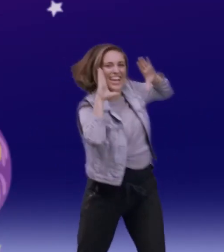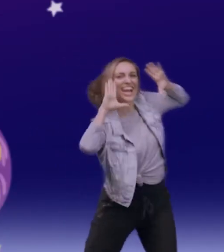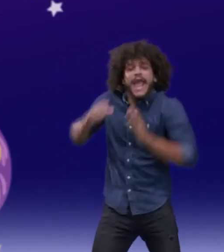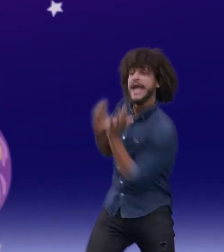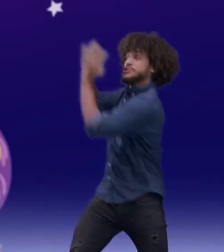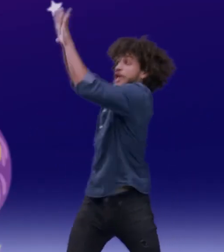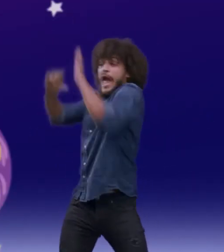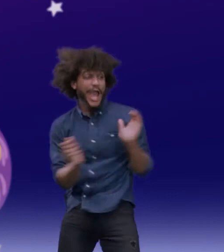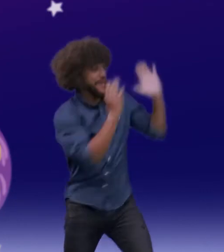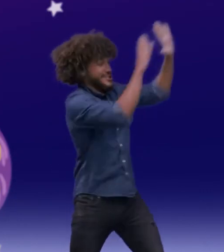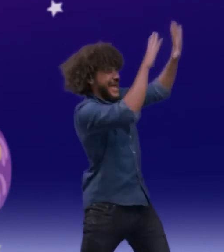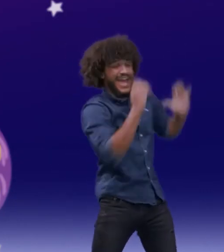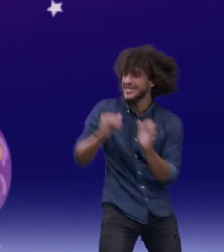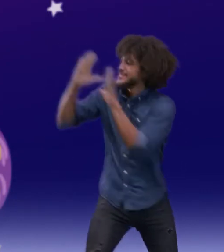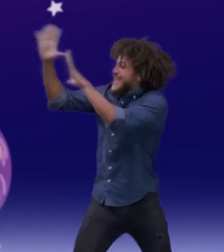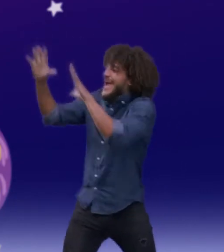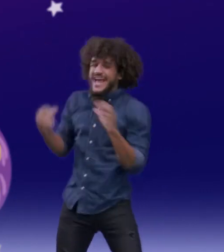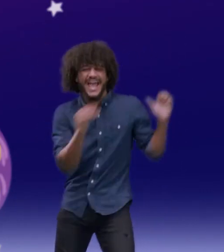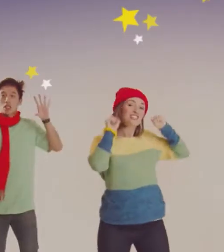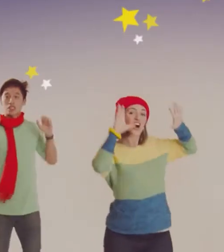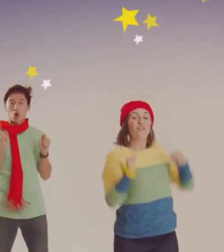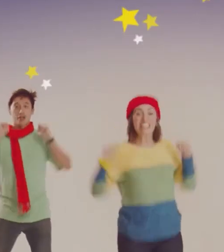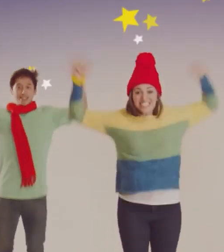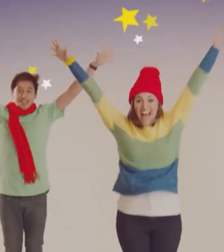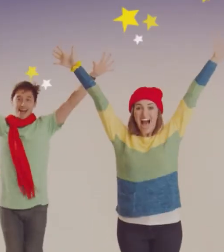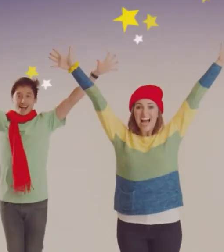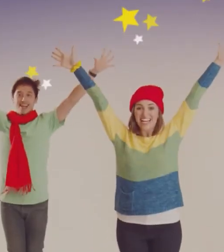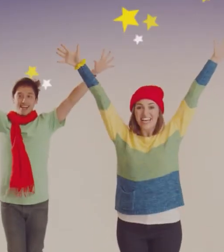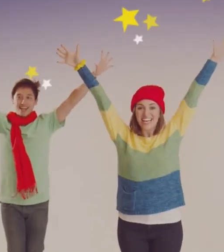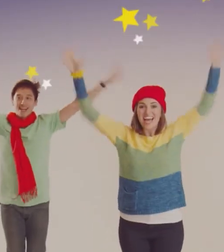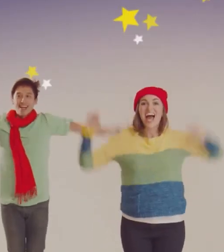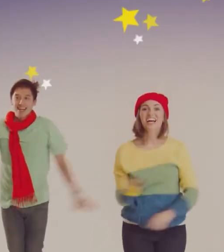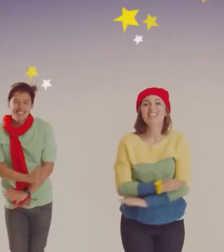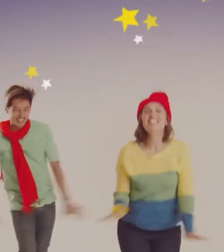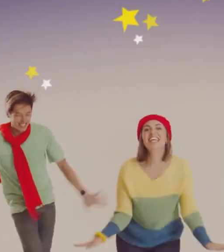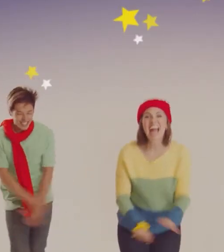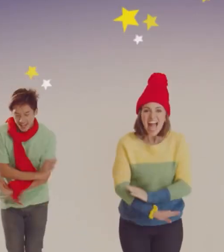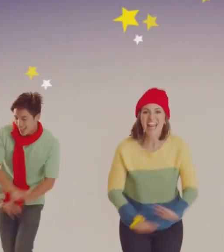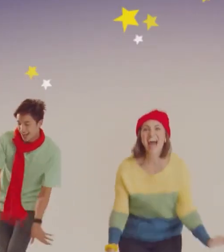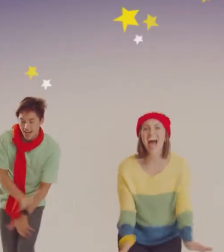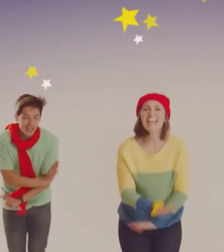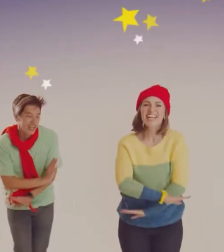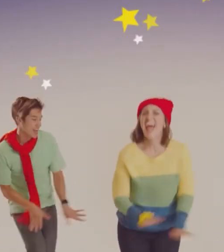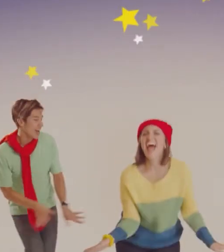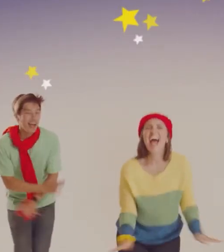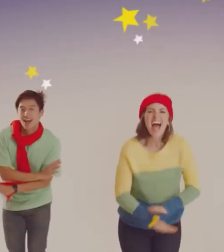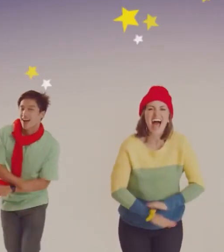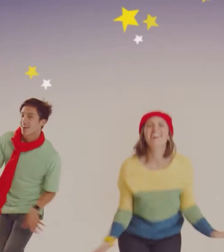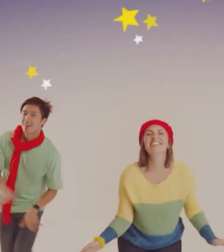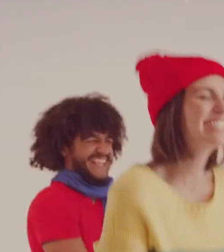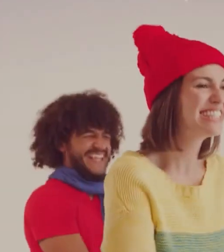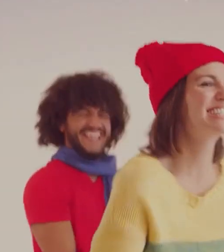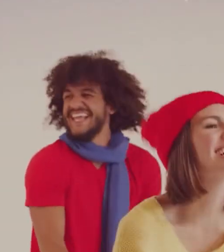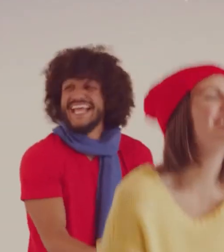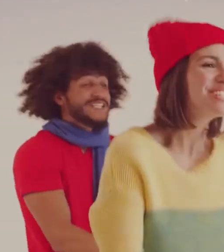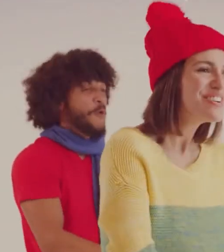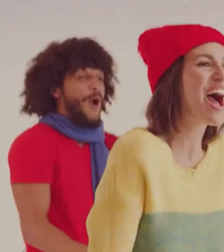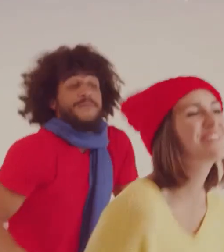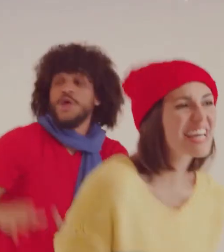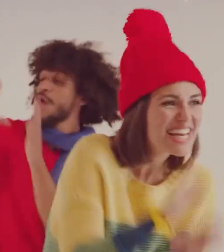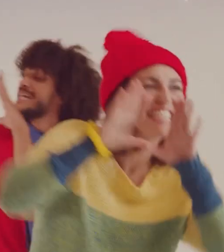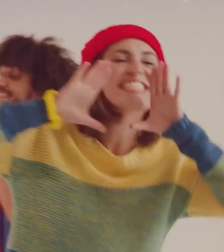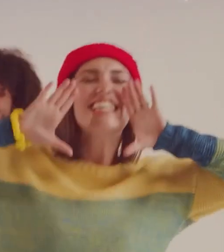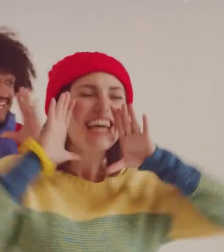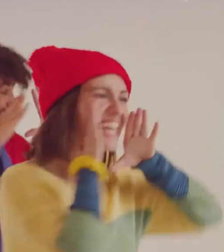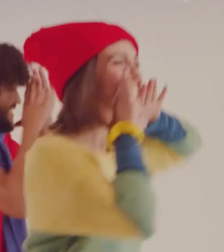And shout, shout, shout So excited, I just can't hide it now So